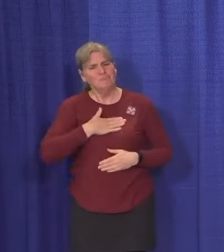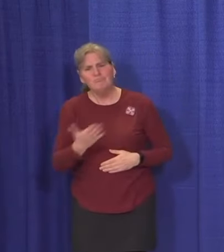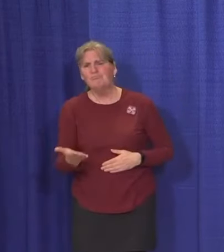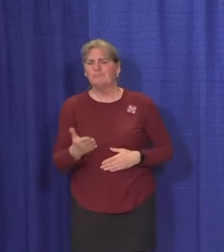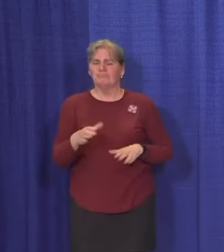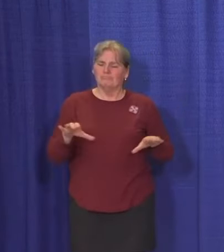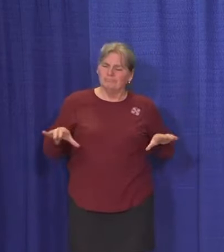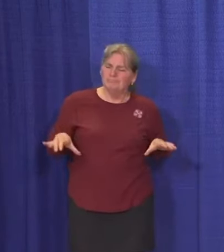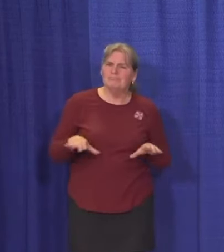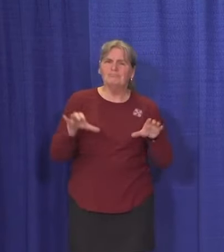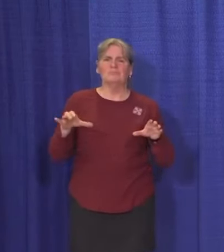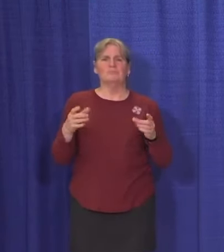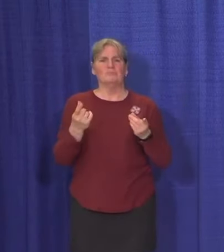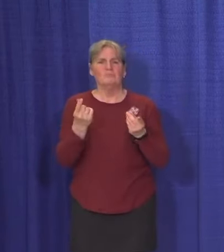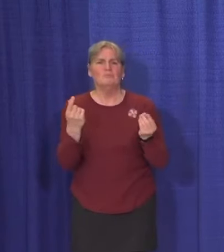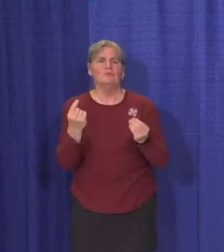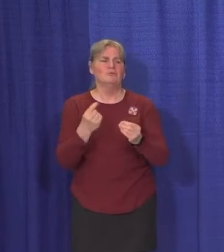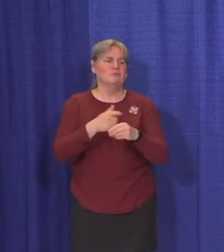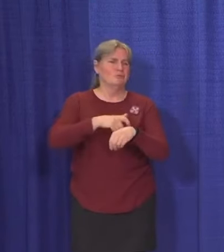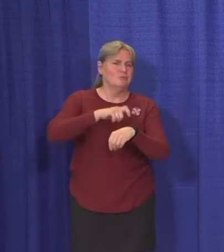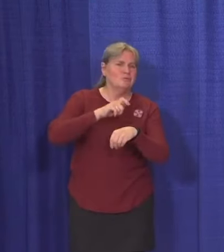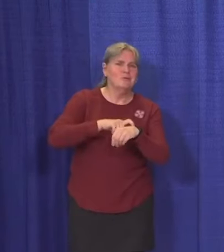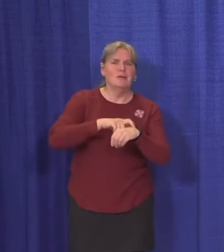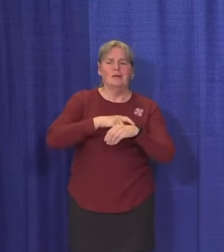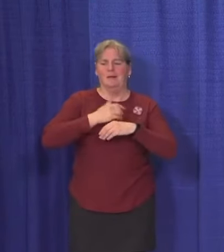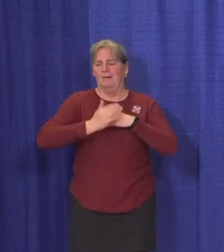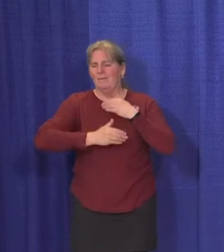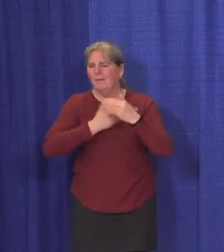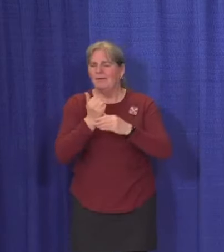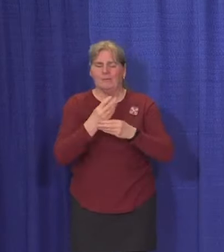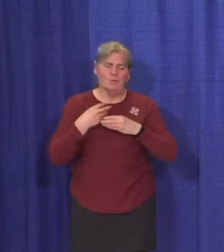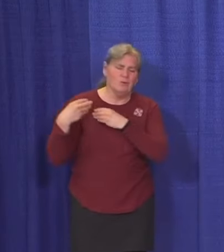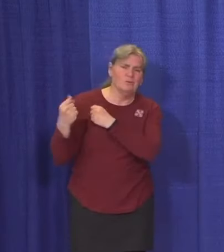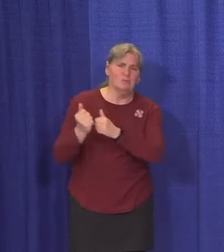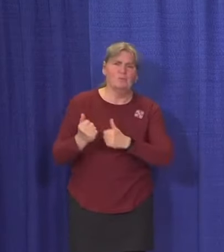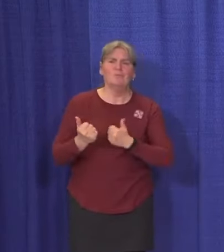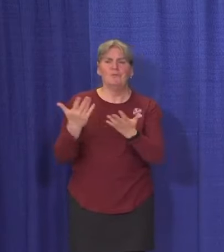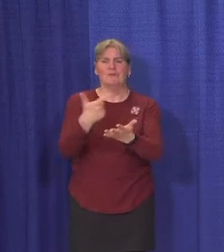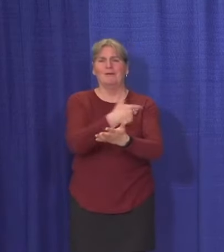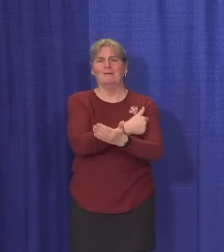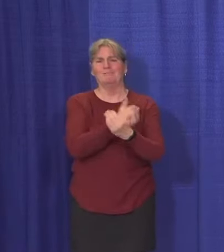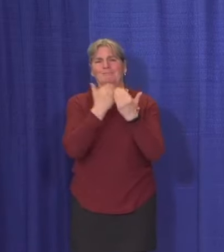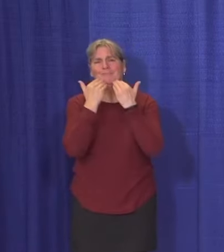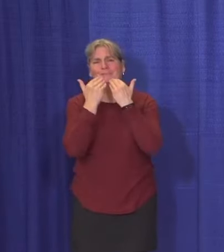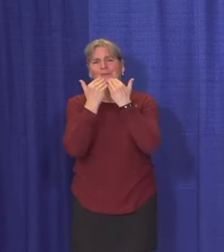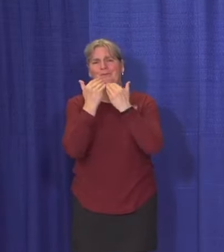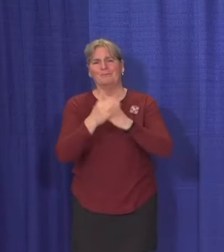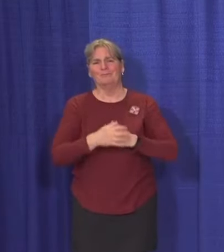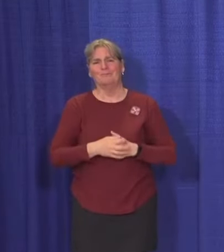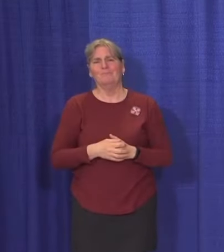investing so much time and energy into ensuring a smooth vaccination campaign.